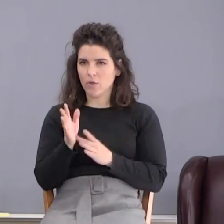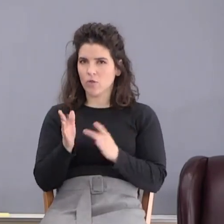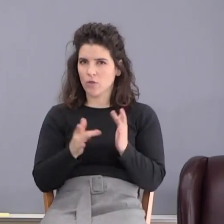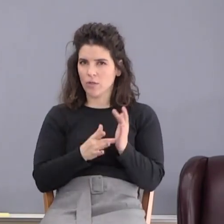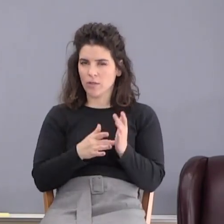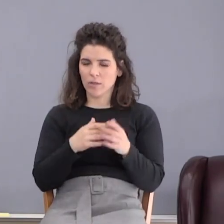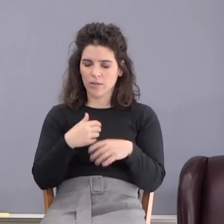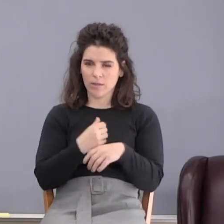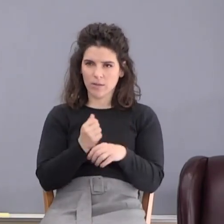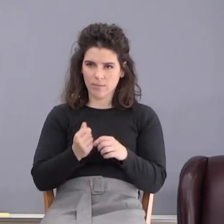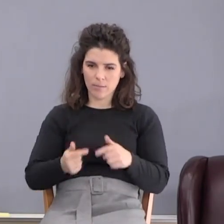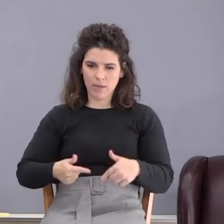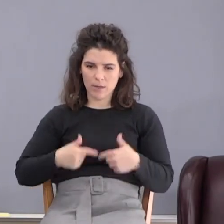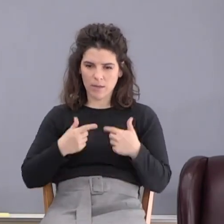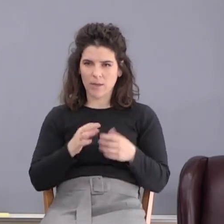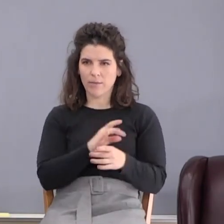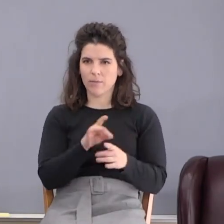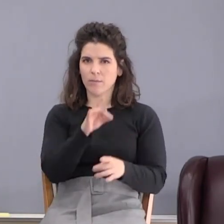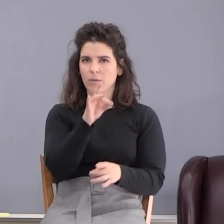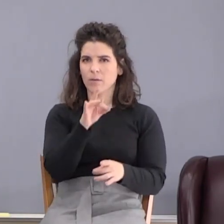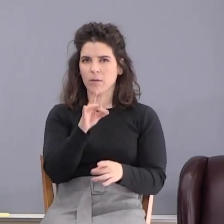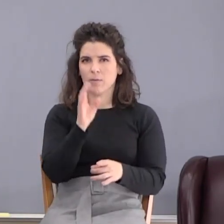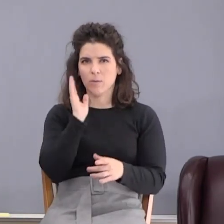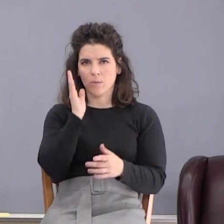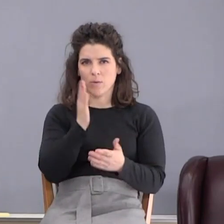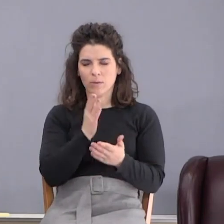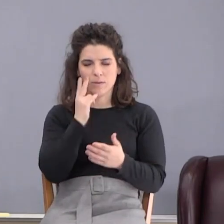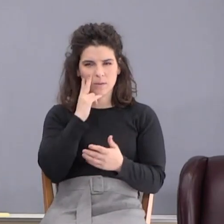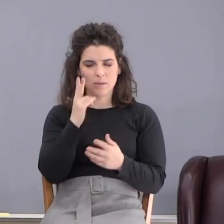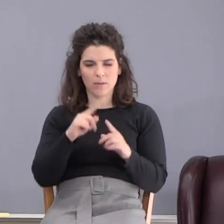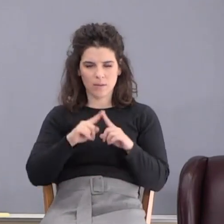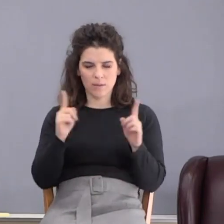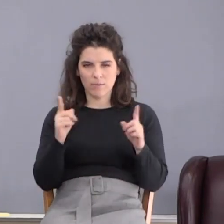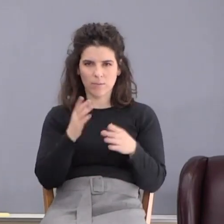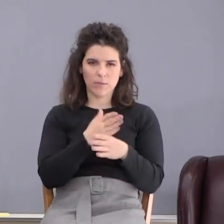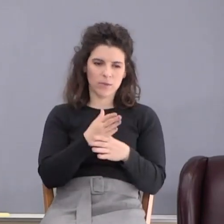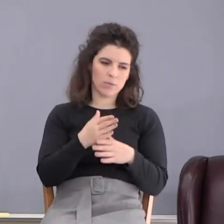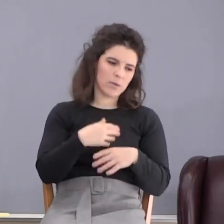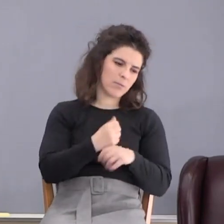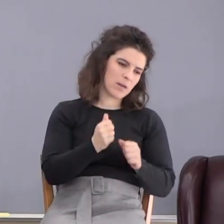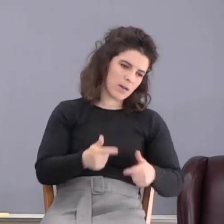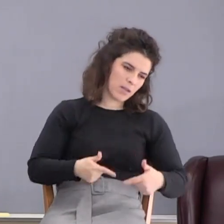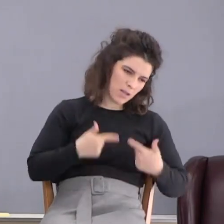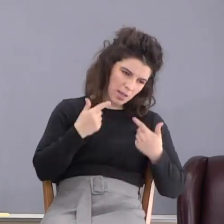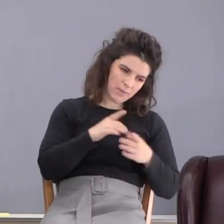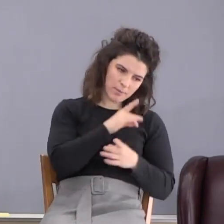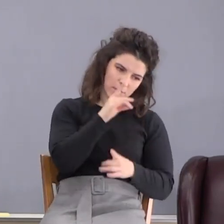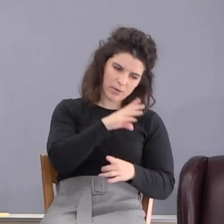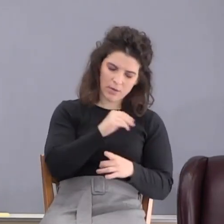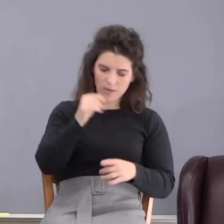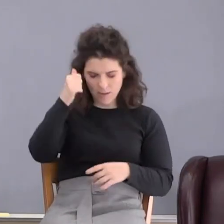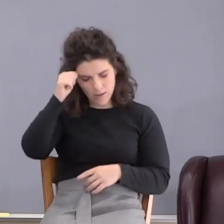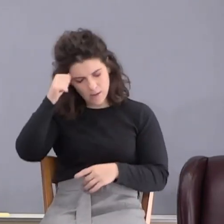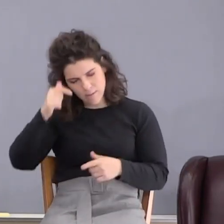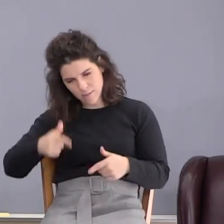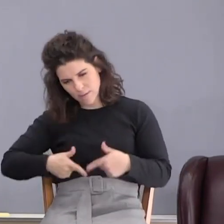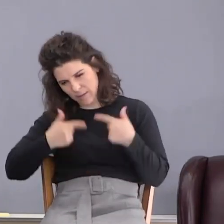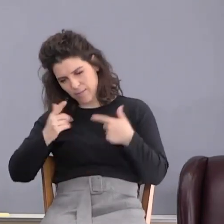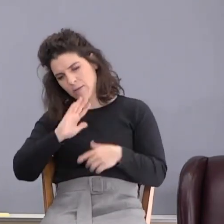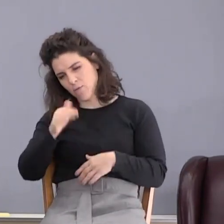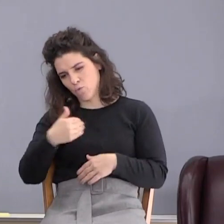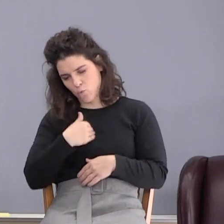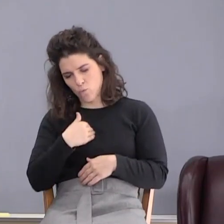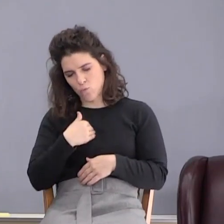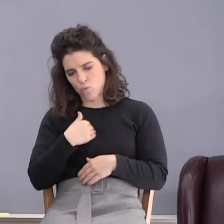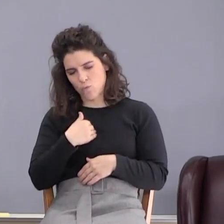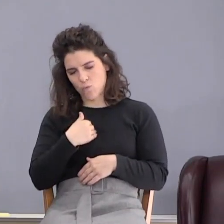a quickening spirit, and we'll see the difference between a quickening spirit and Adam's living soul, all